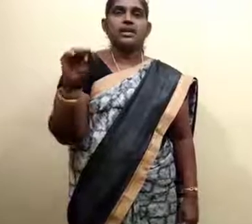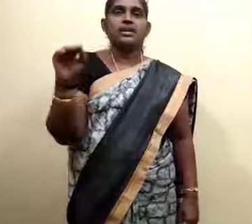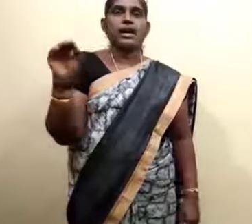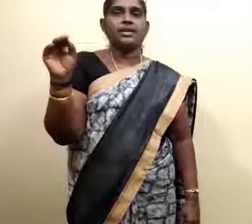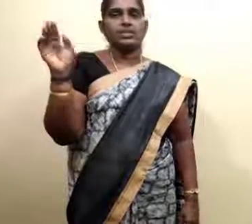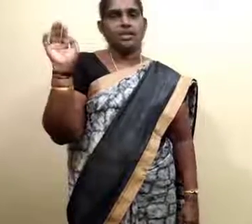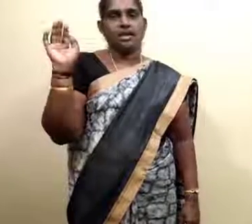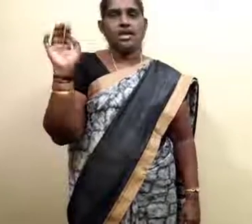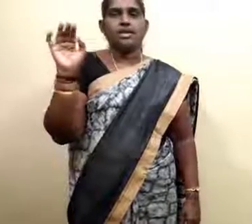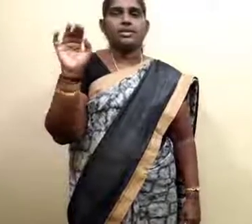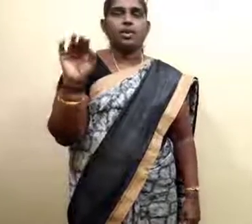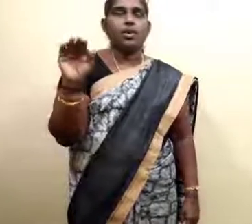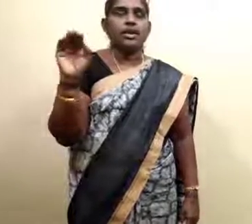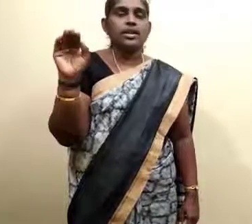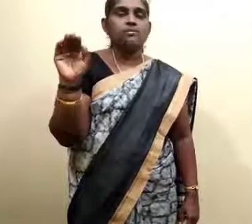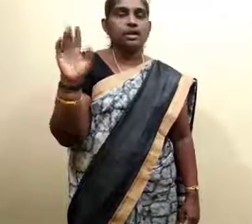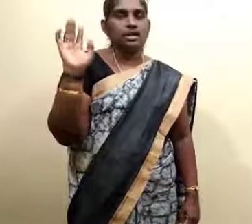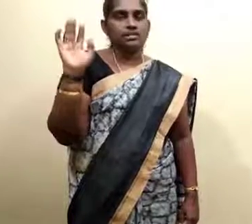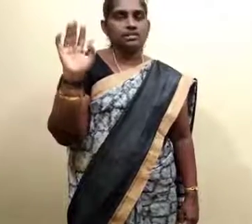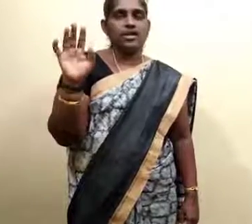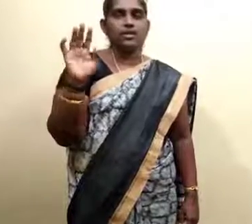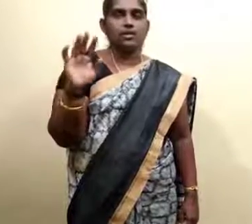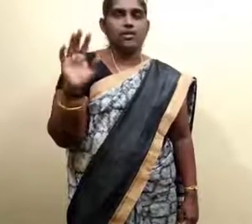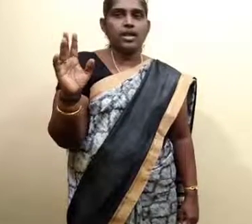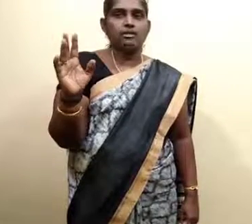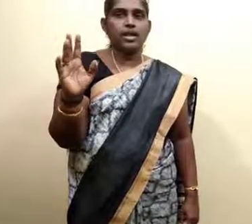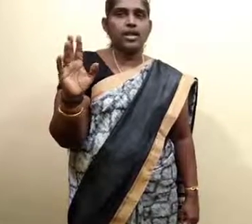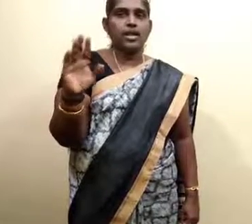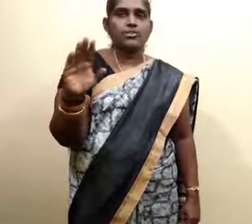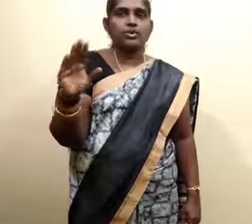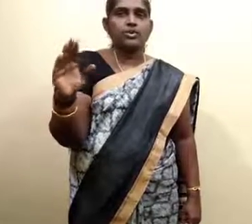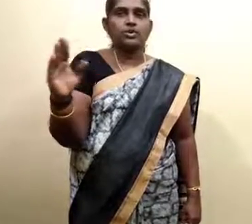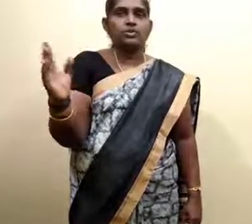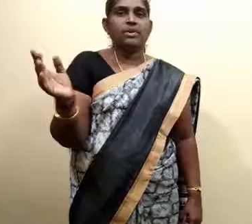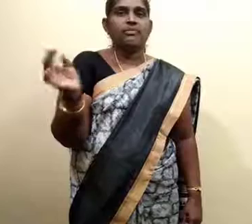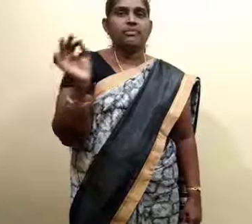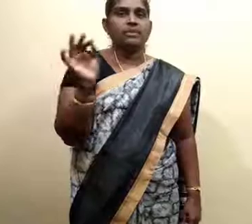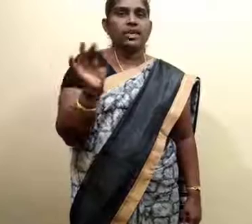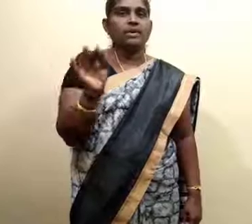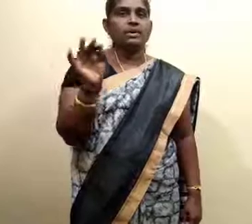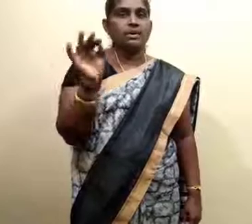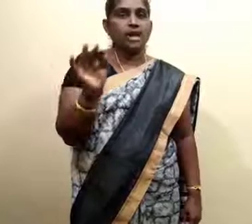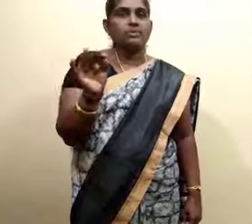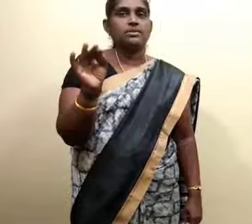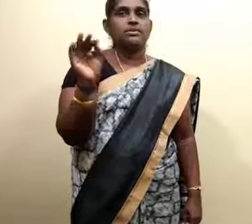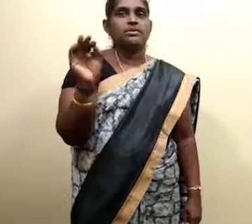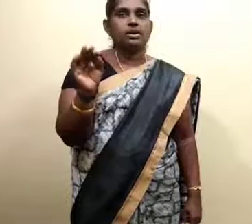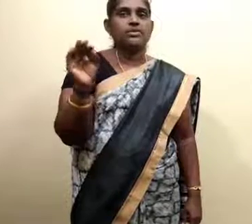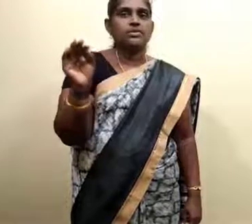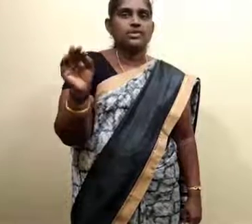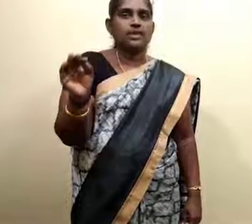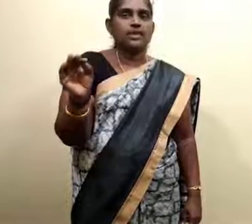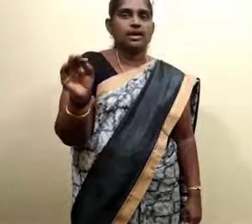iron and steel. The rolling mill proved to be 50 times faster